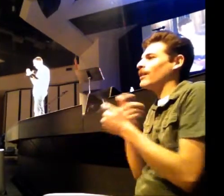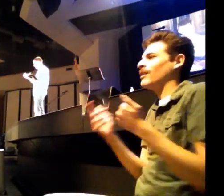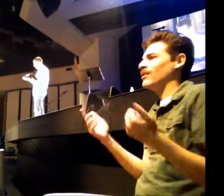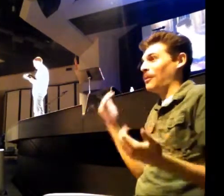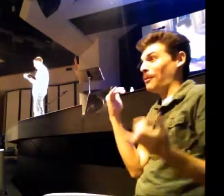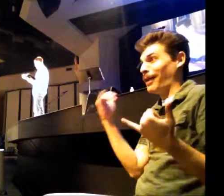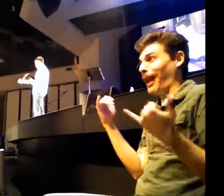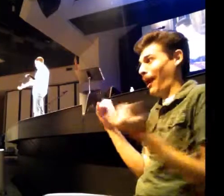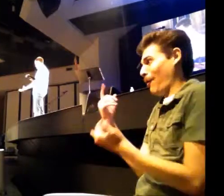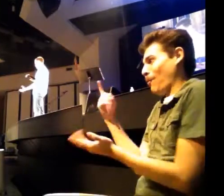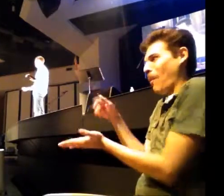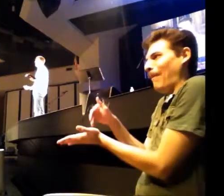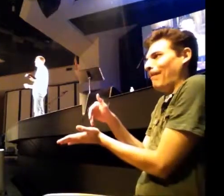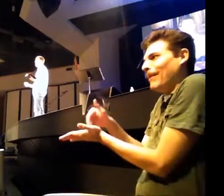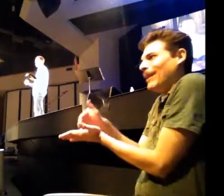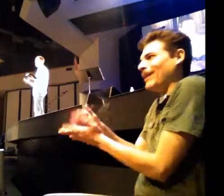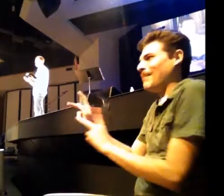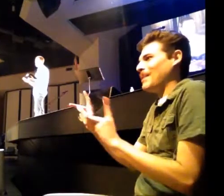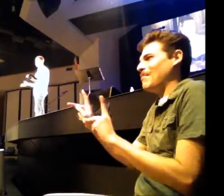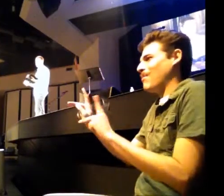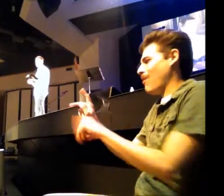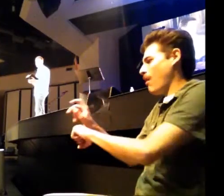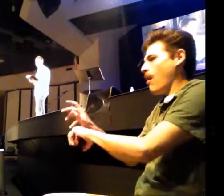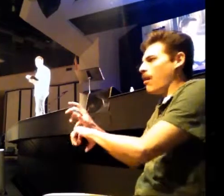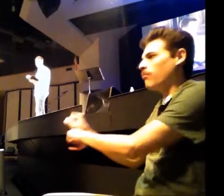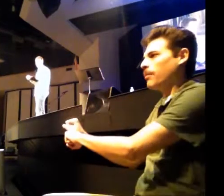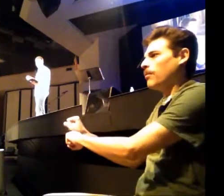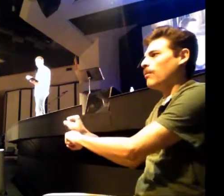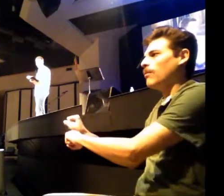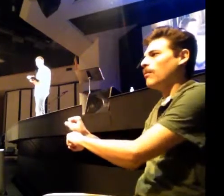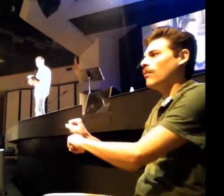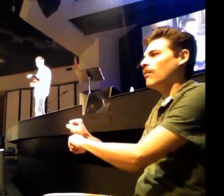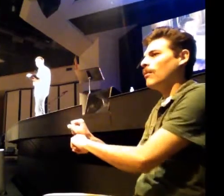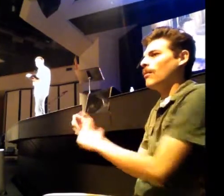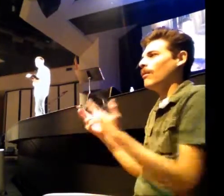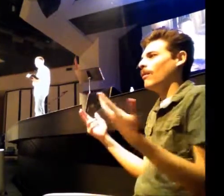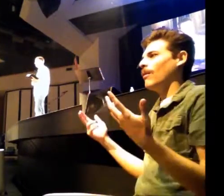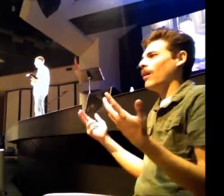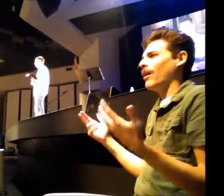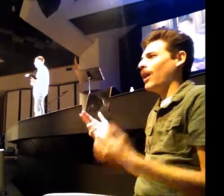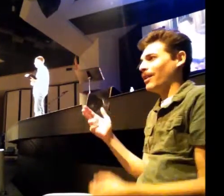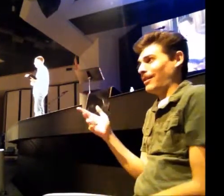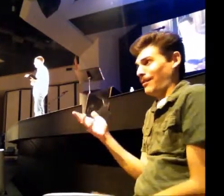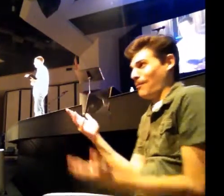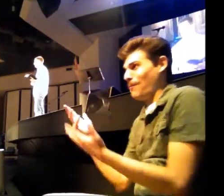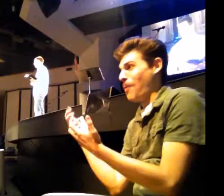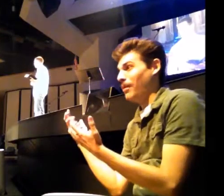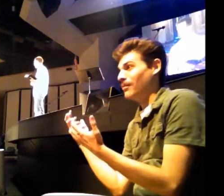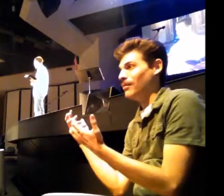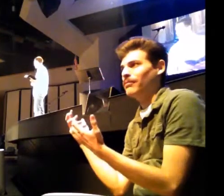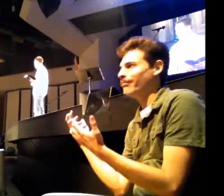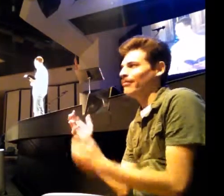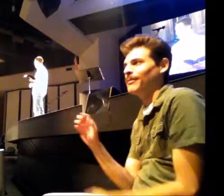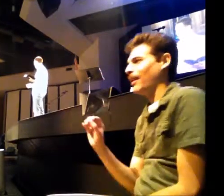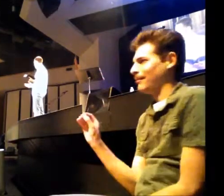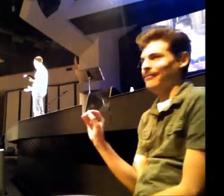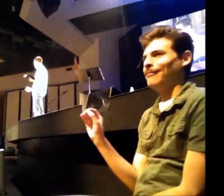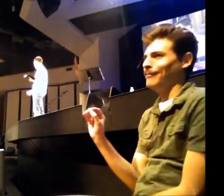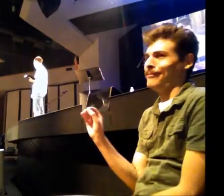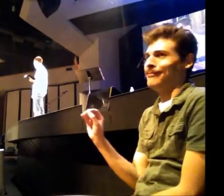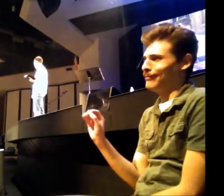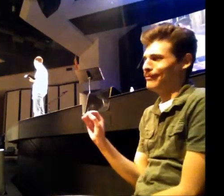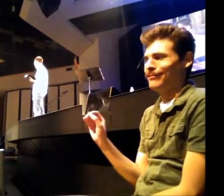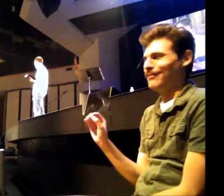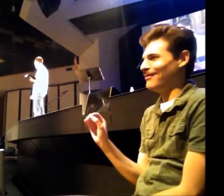1 million Hebrew people become slaves. And nobody wants to be a slave. Nobody's real happy about the life